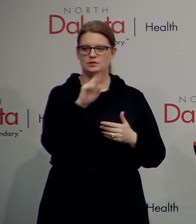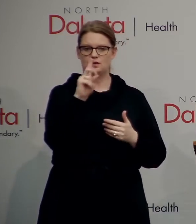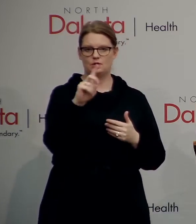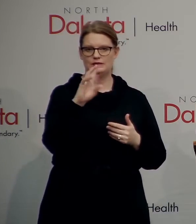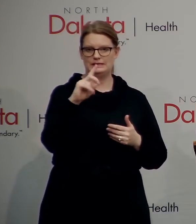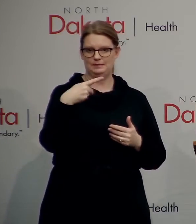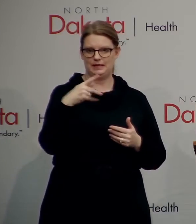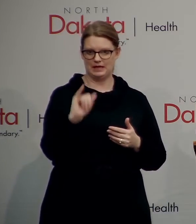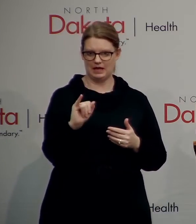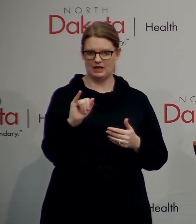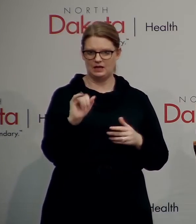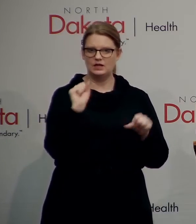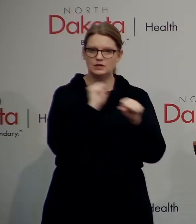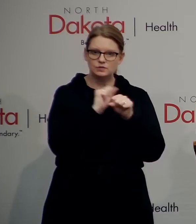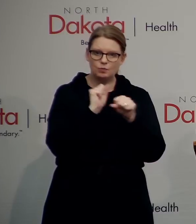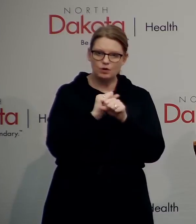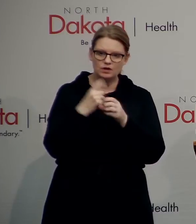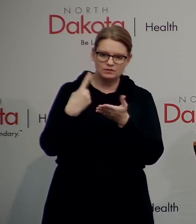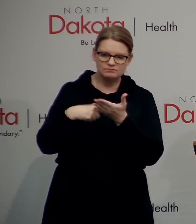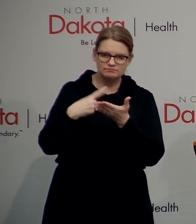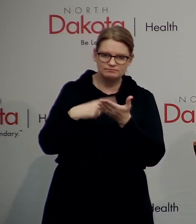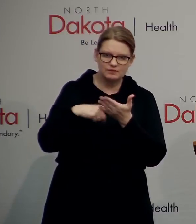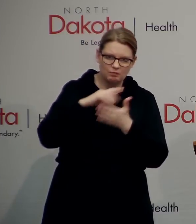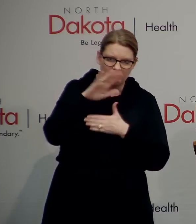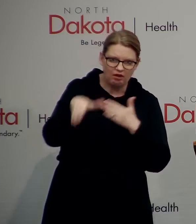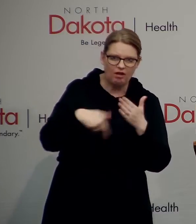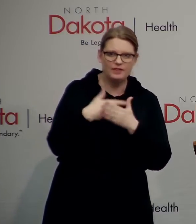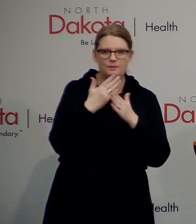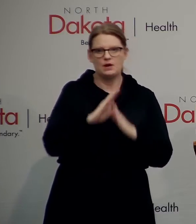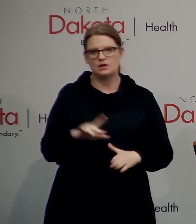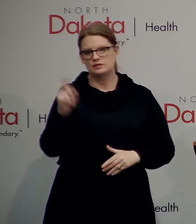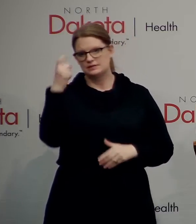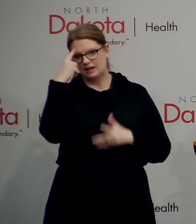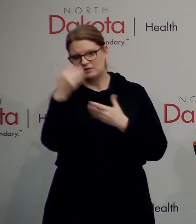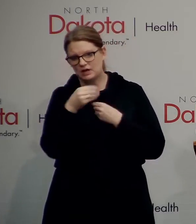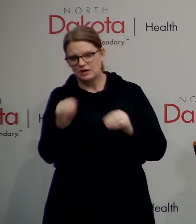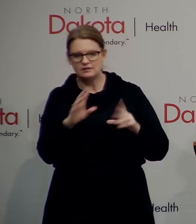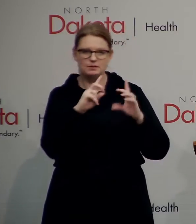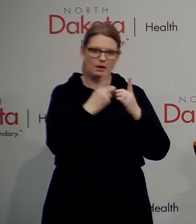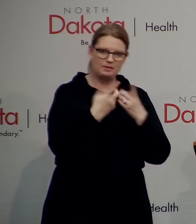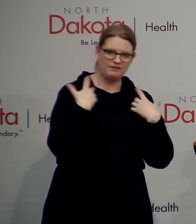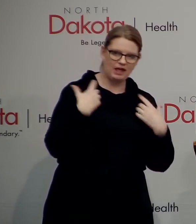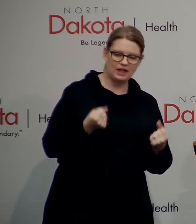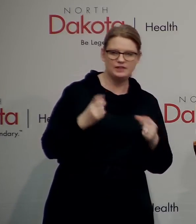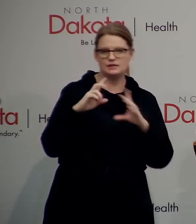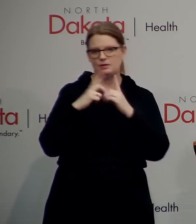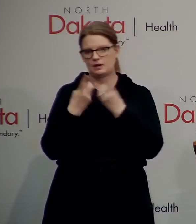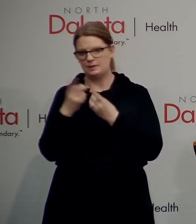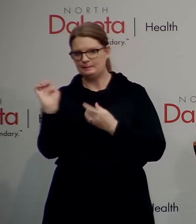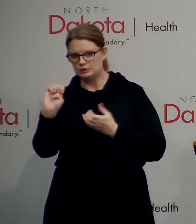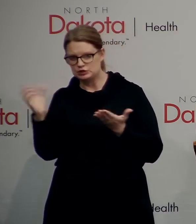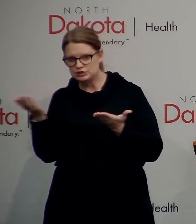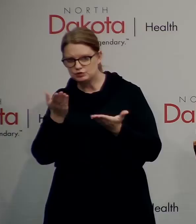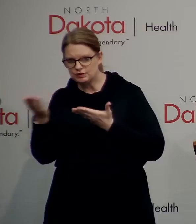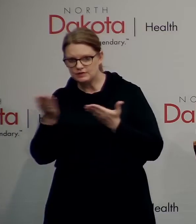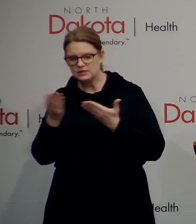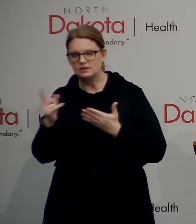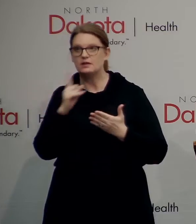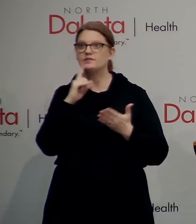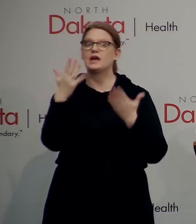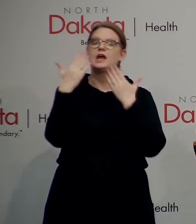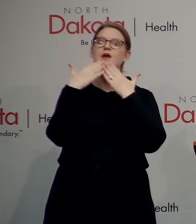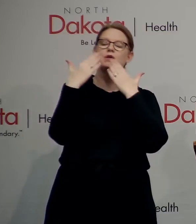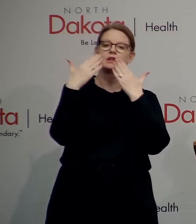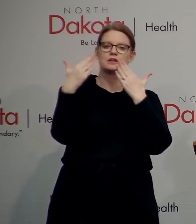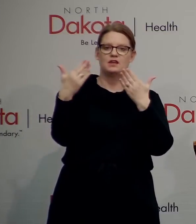Public Instruction has been working in collaboration with our partners, the Governor's Office, the Department of Health, Department of Emergency Services, and very grateful to